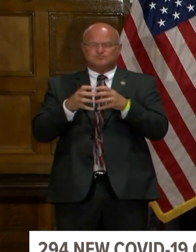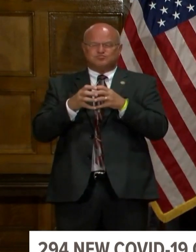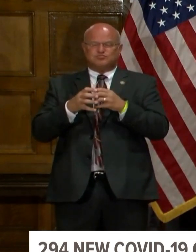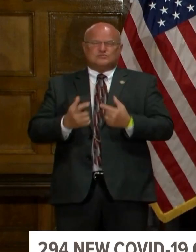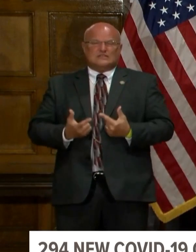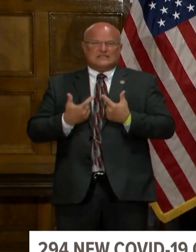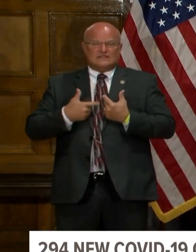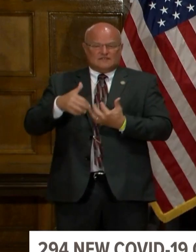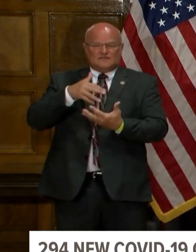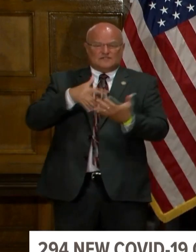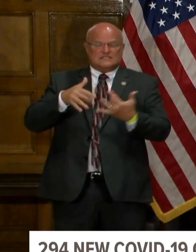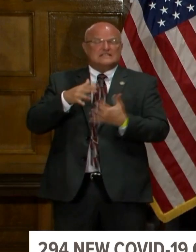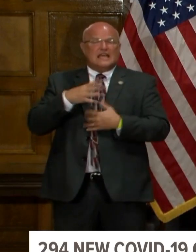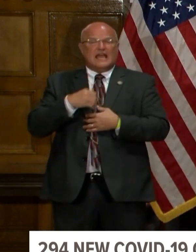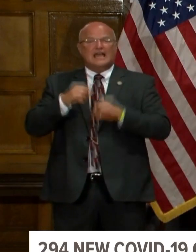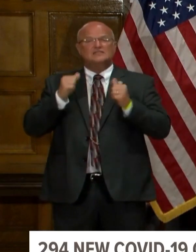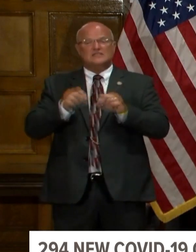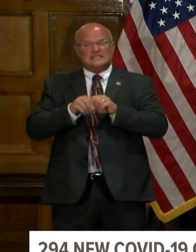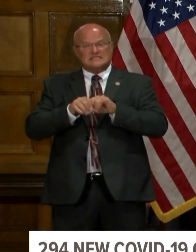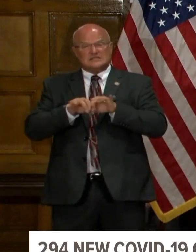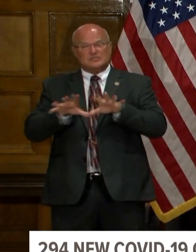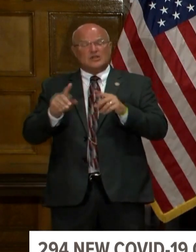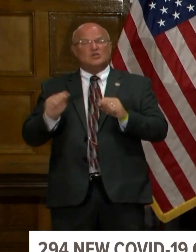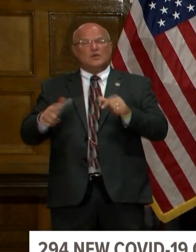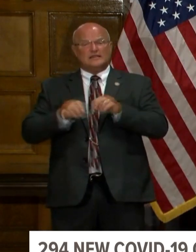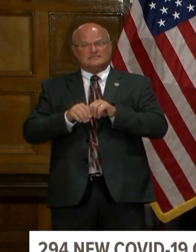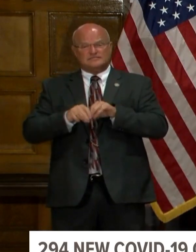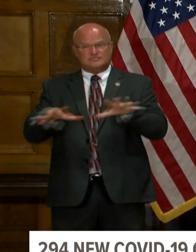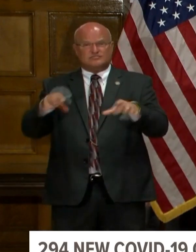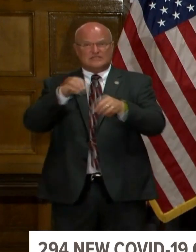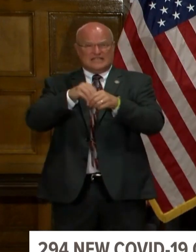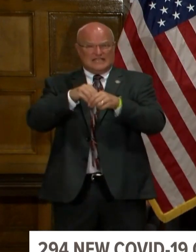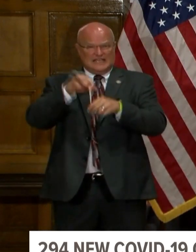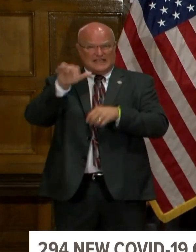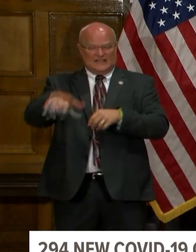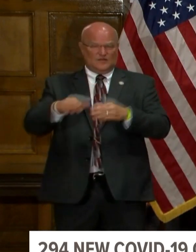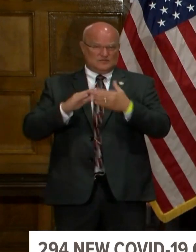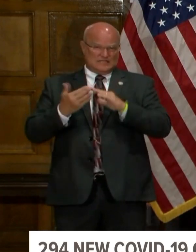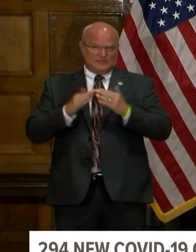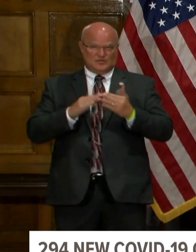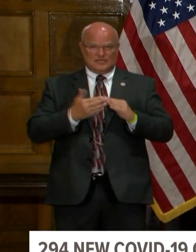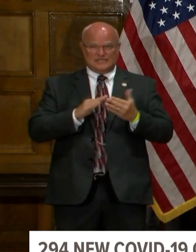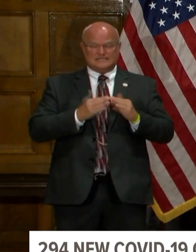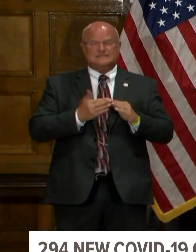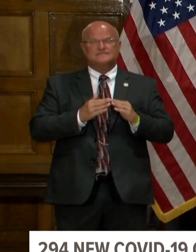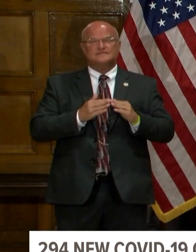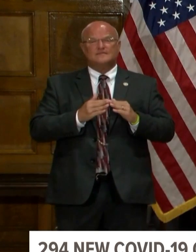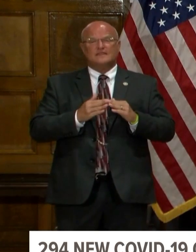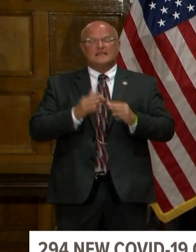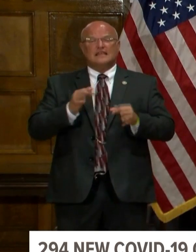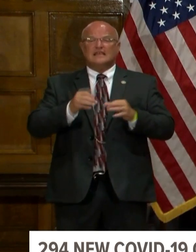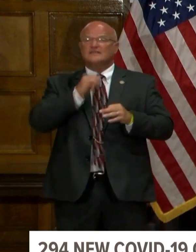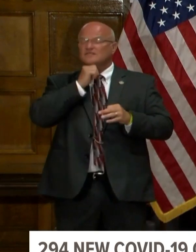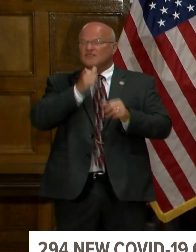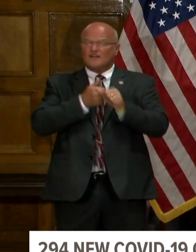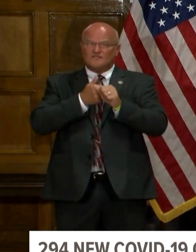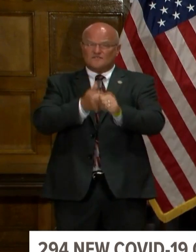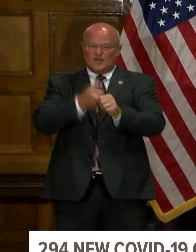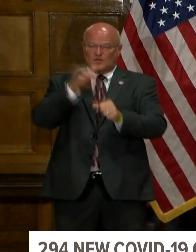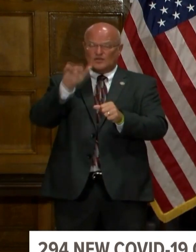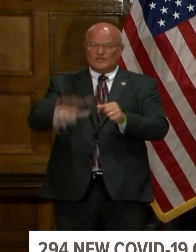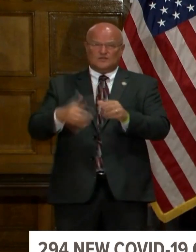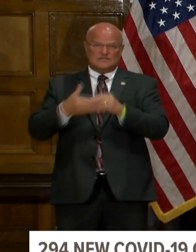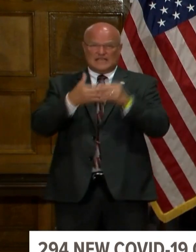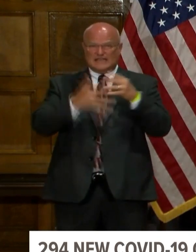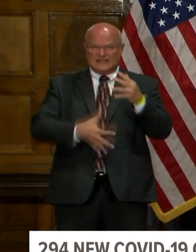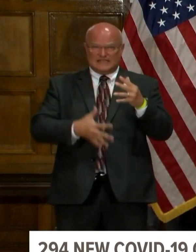facilities that you're in, and therefore you can spread very quickly in those community settings if you're not following those